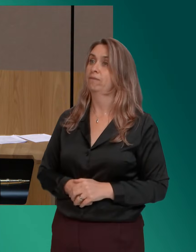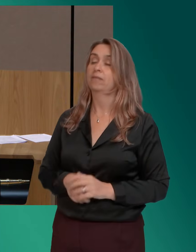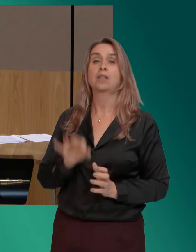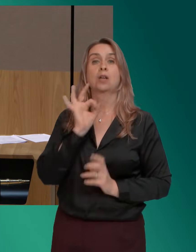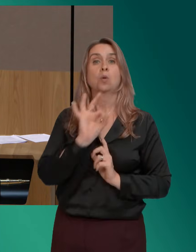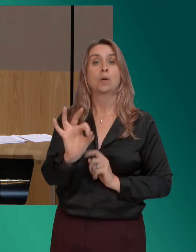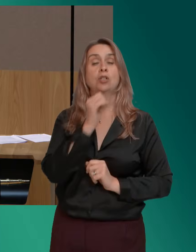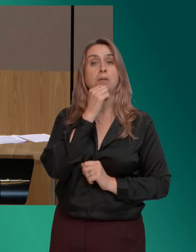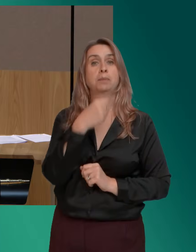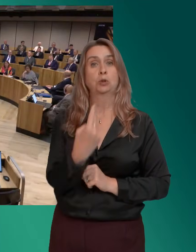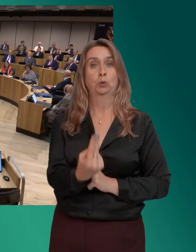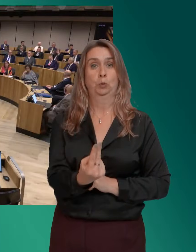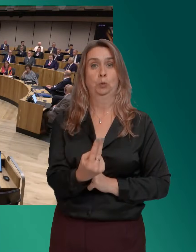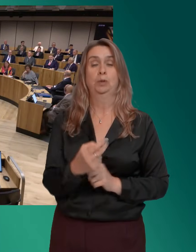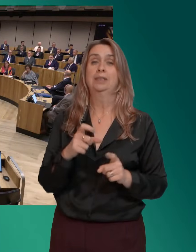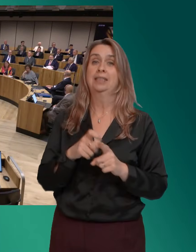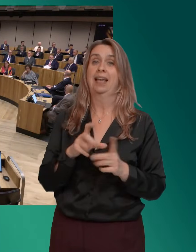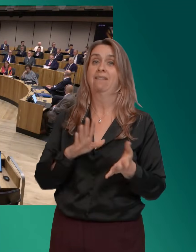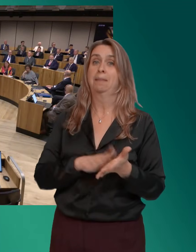David Mills.